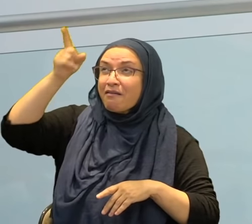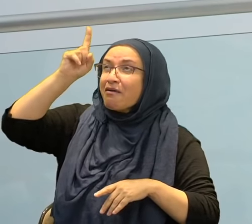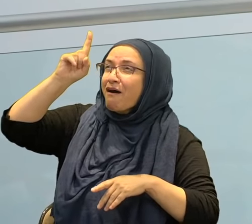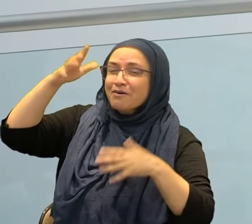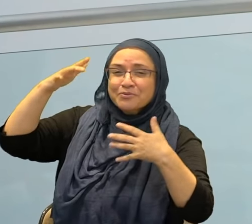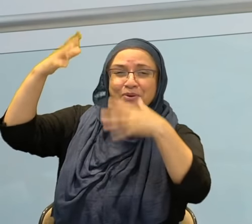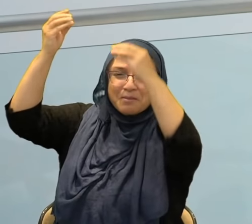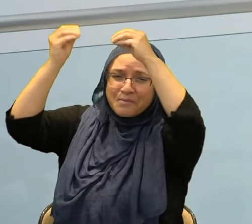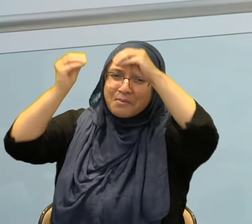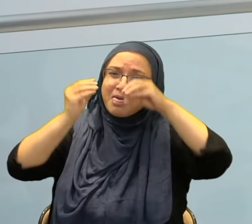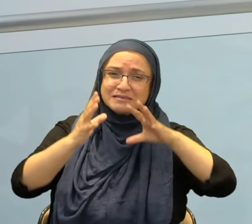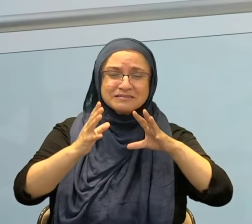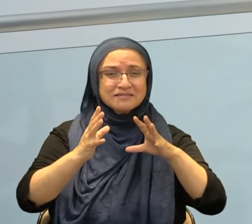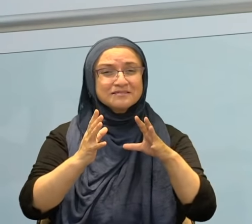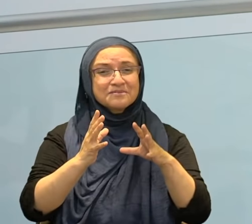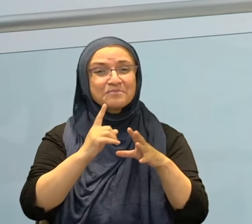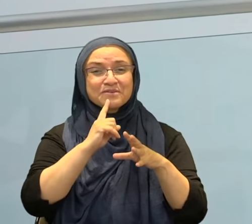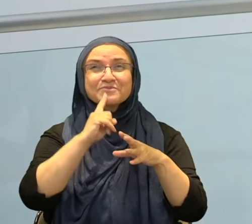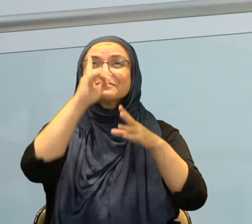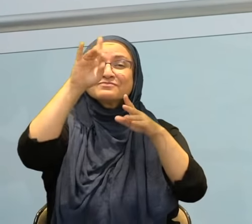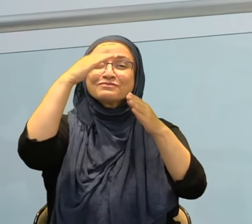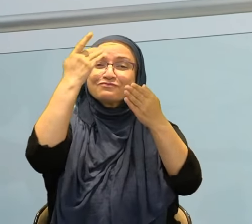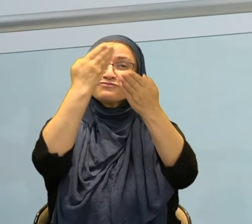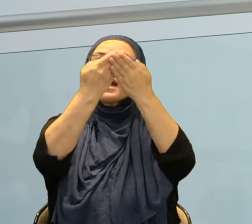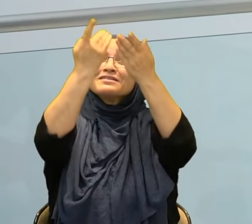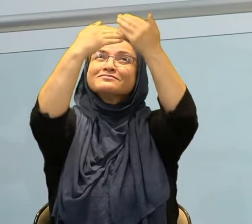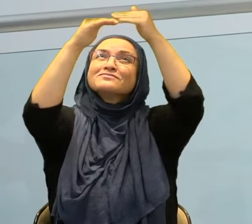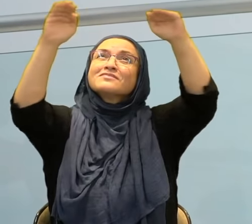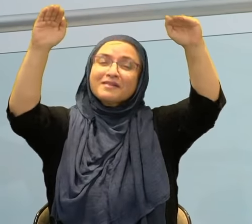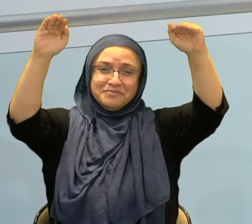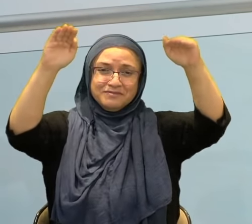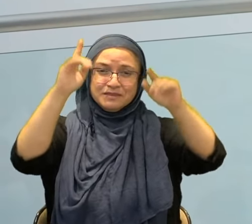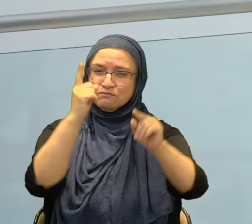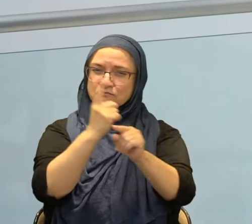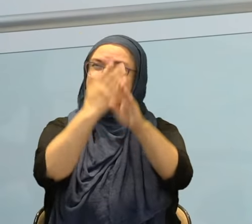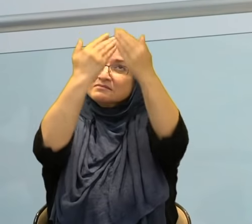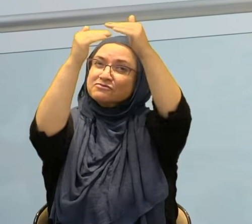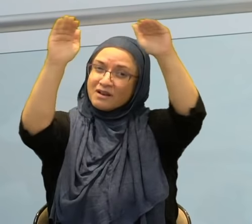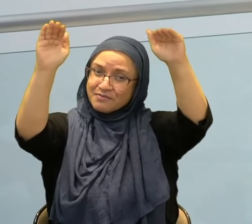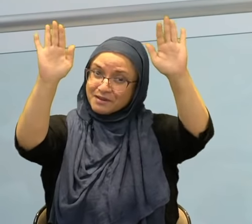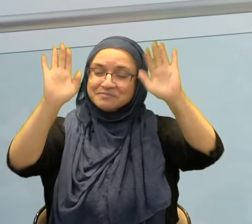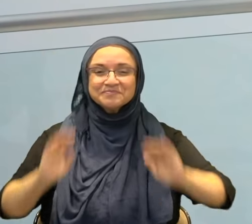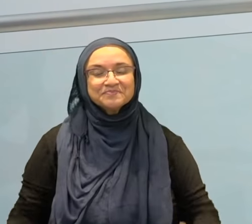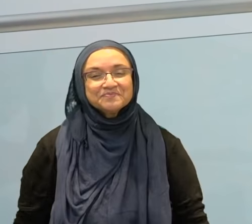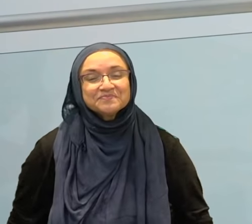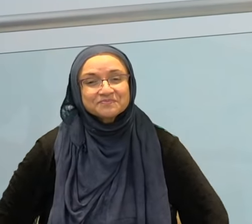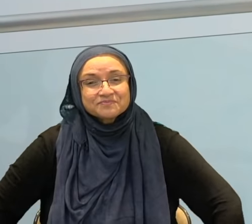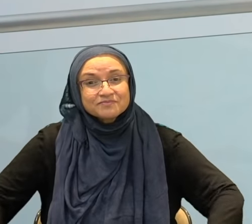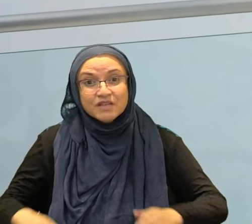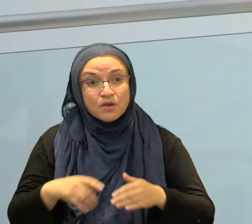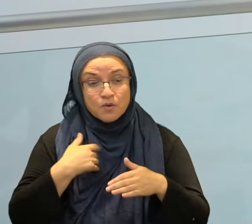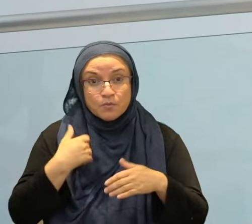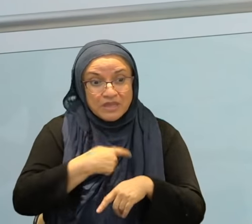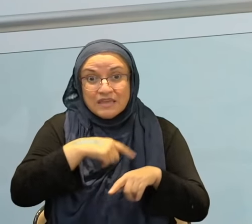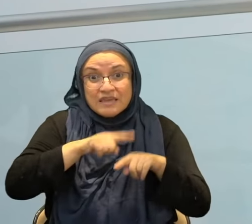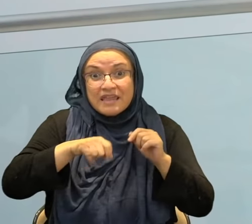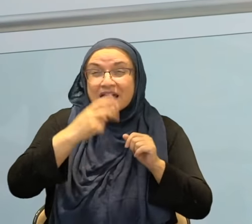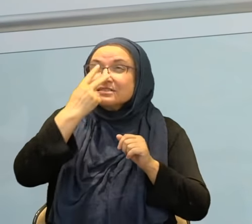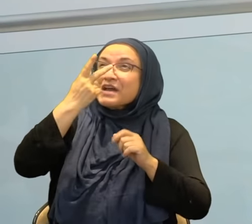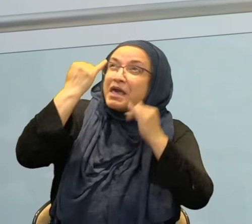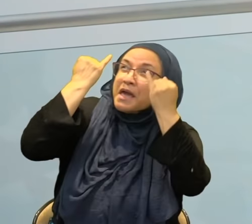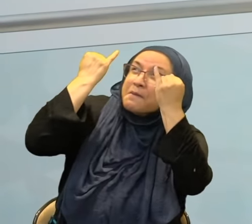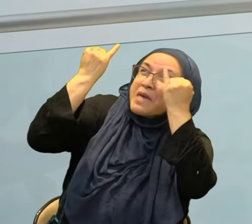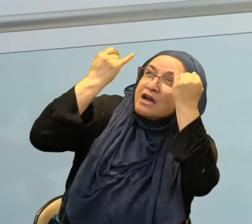eye has seen, no ear has heard, and no imagination could ever comprehend. But one of its most beautiful